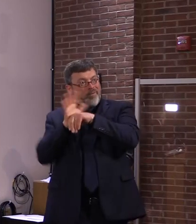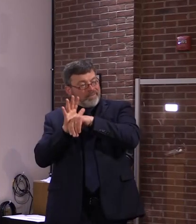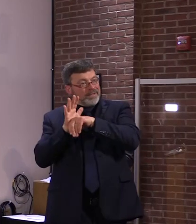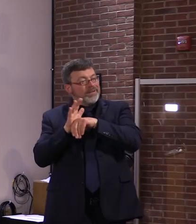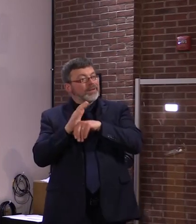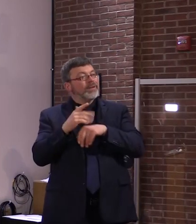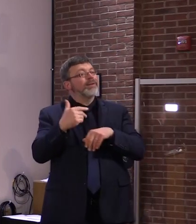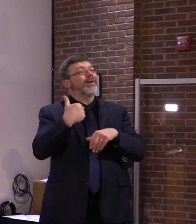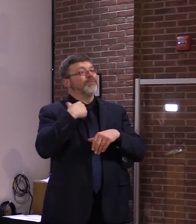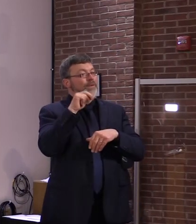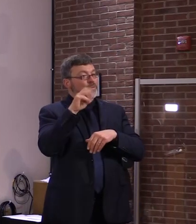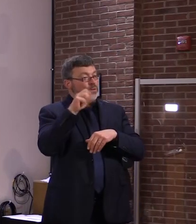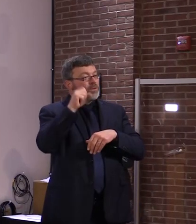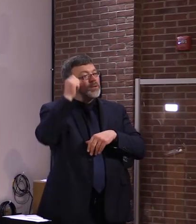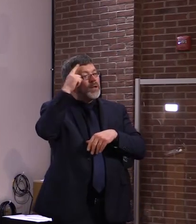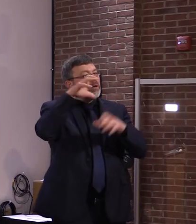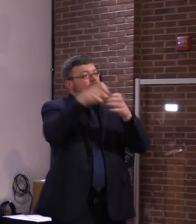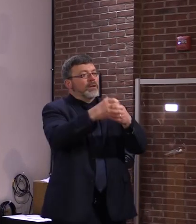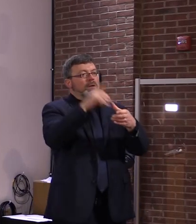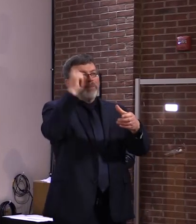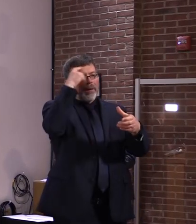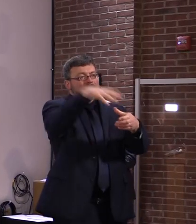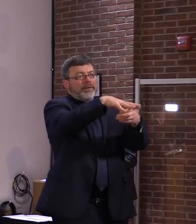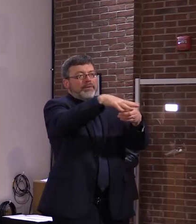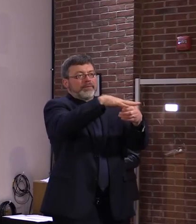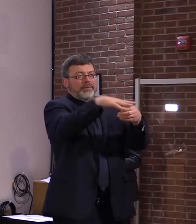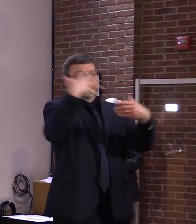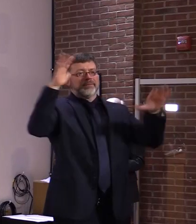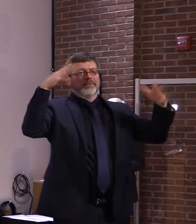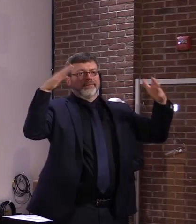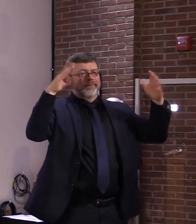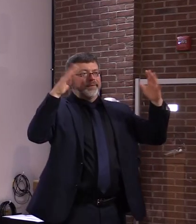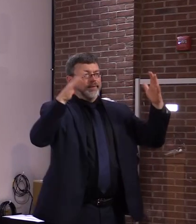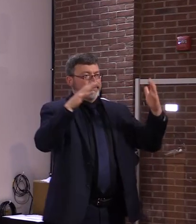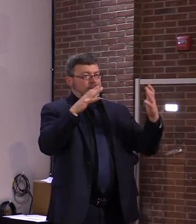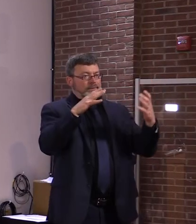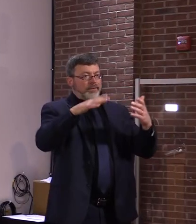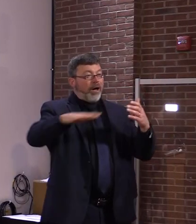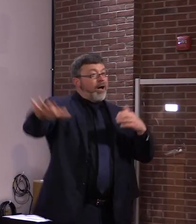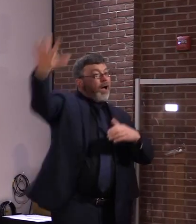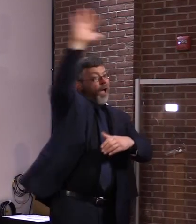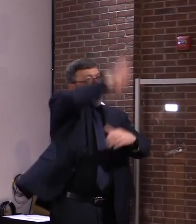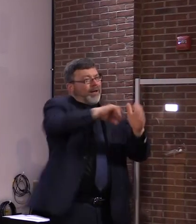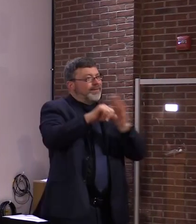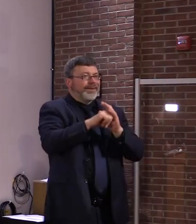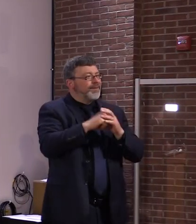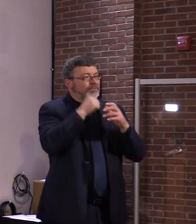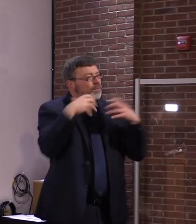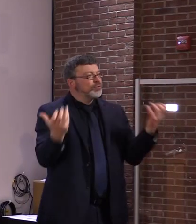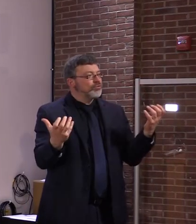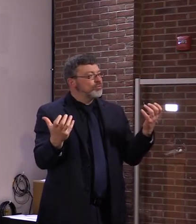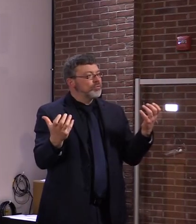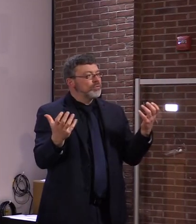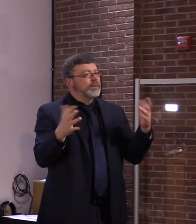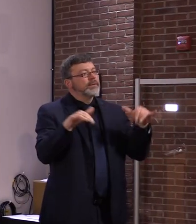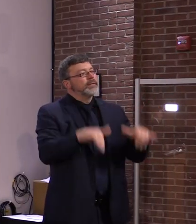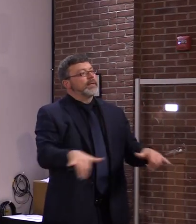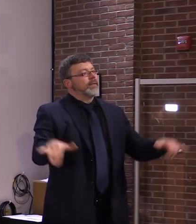go to these press briefings, and they got to ask all the questions, and that was it. But now we are